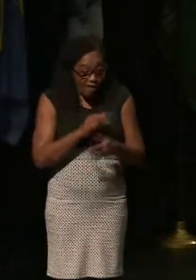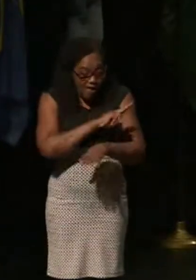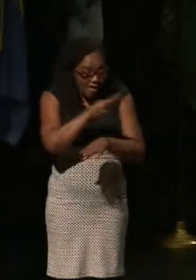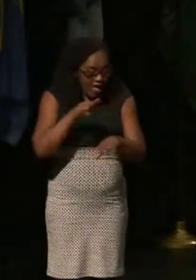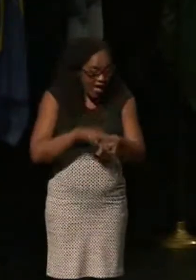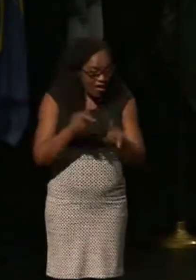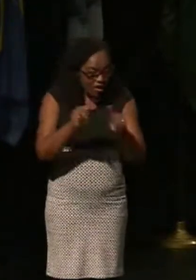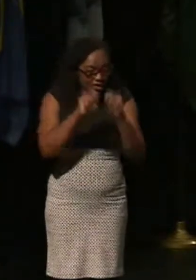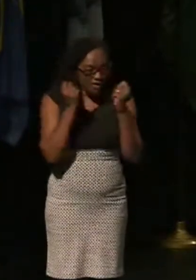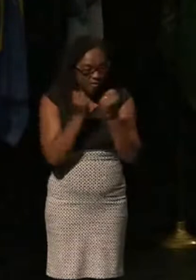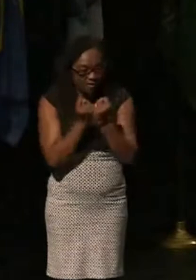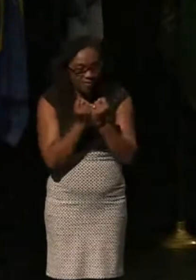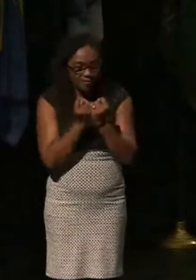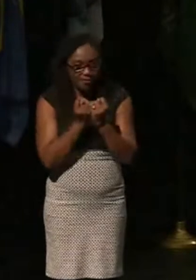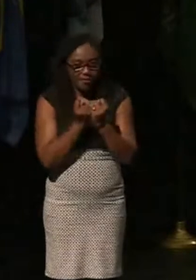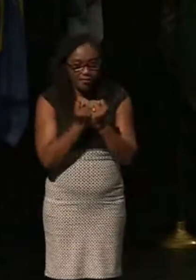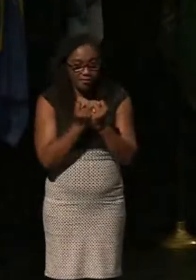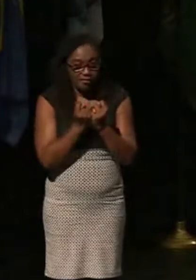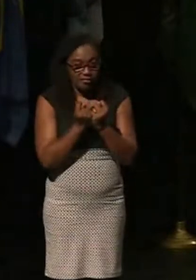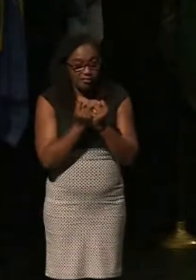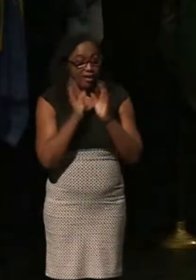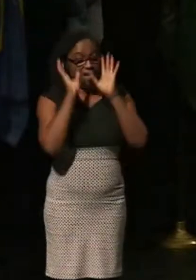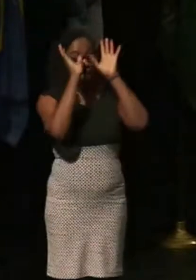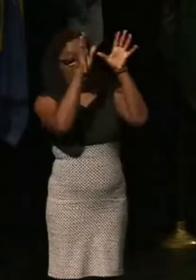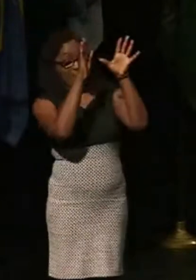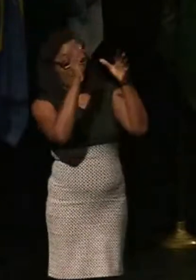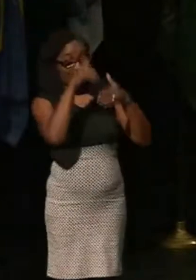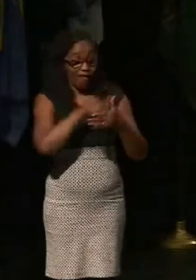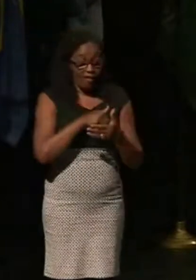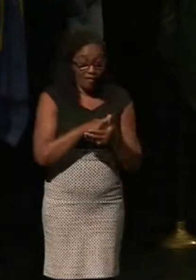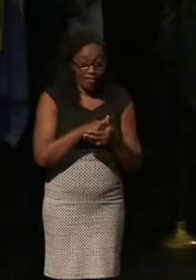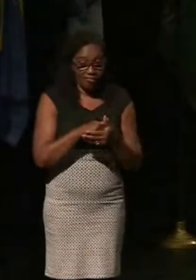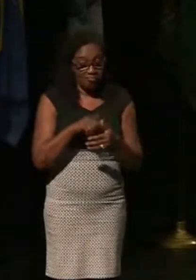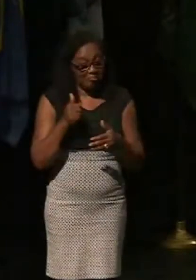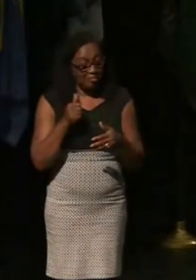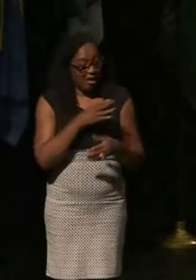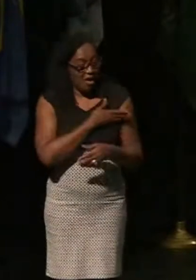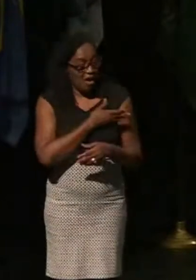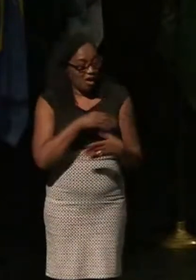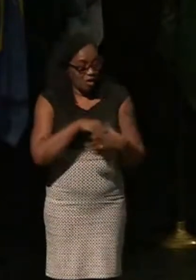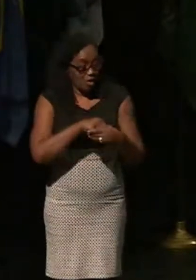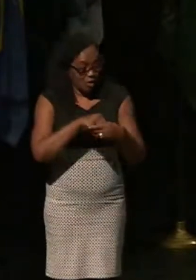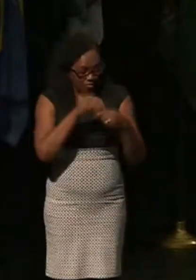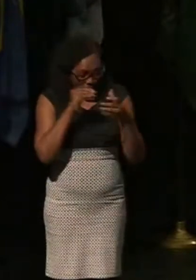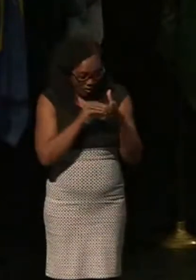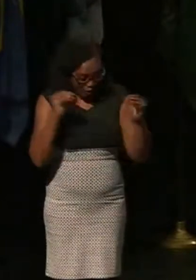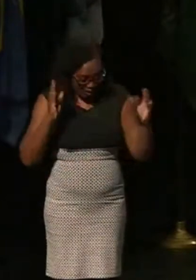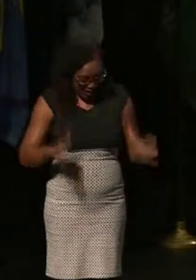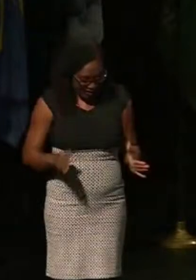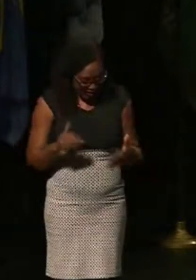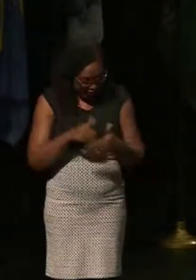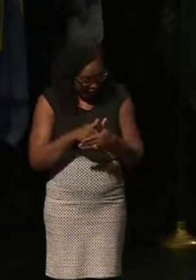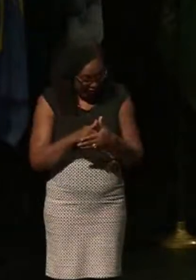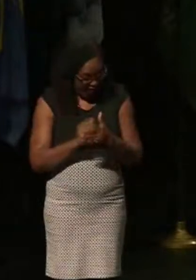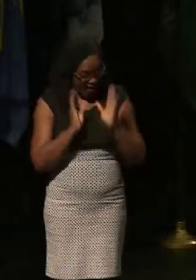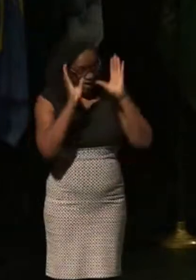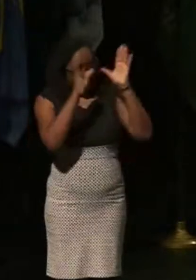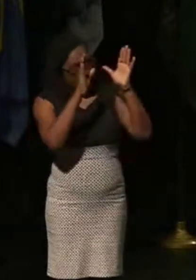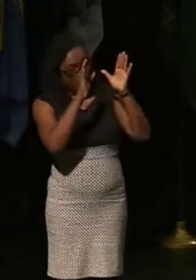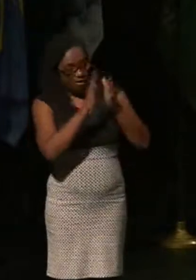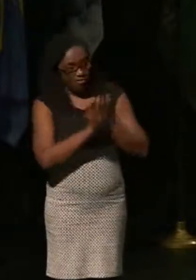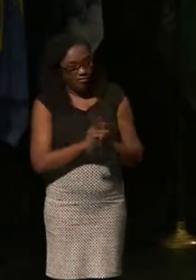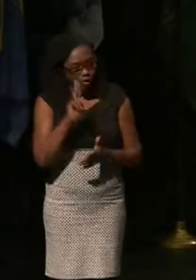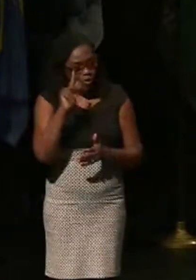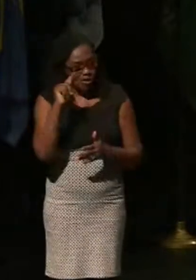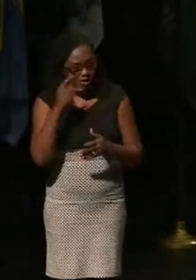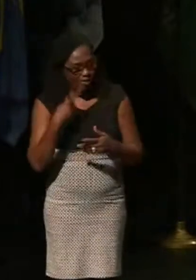number of people you have on a netball court, UTT could play for Trinidad